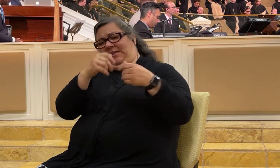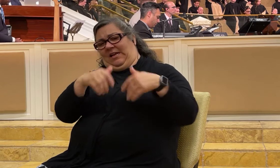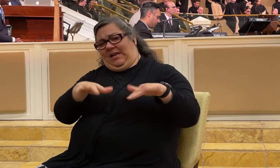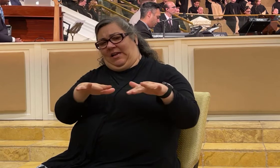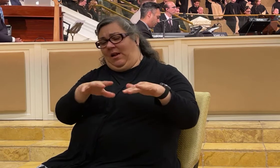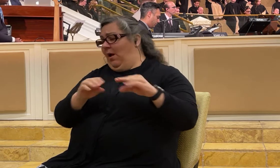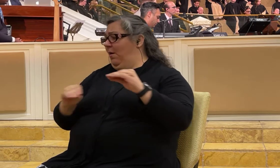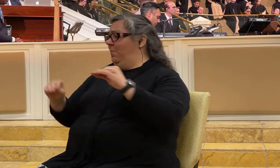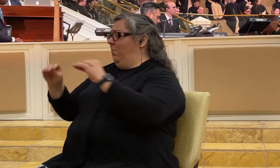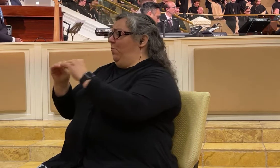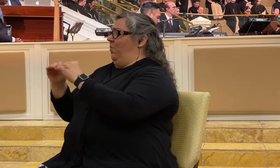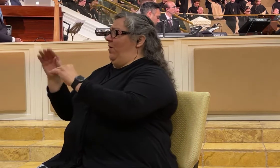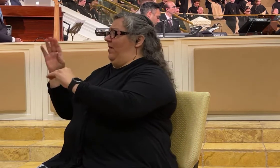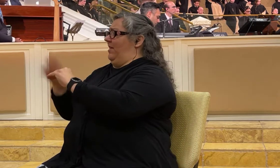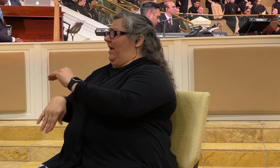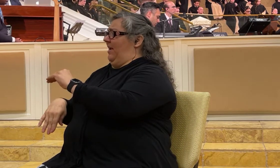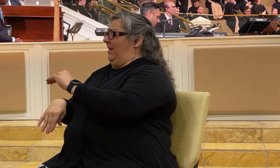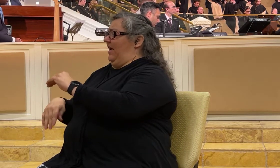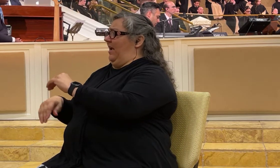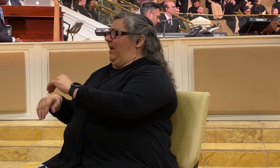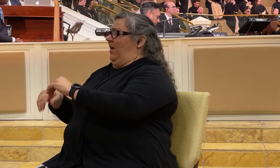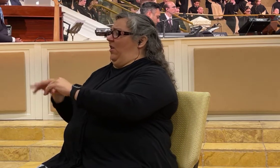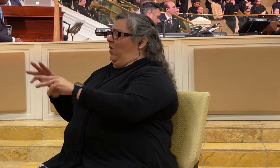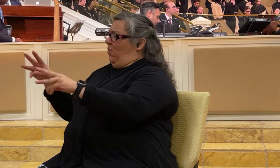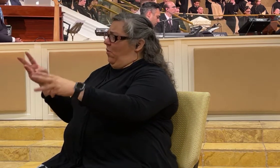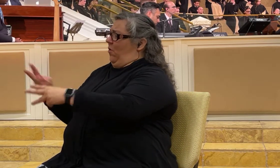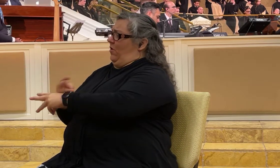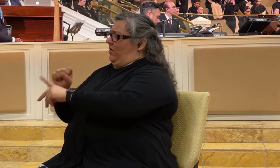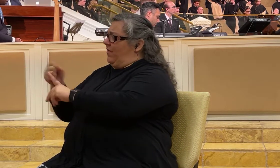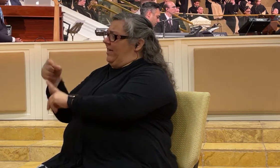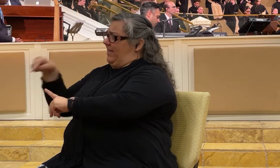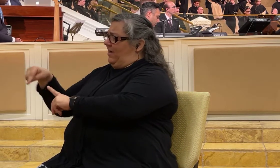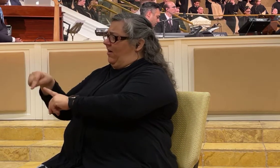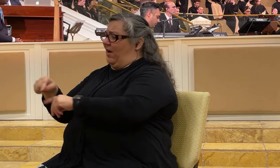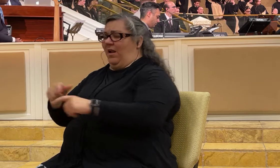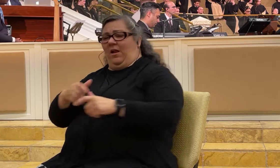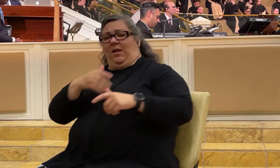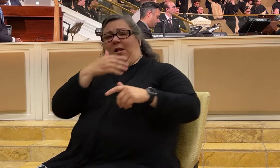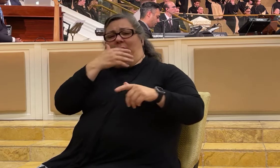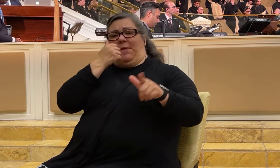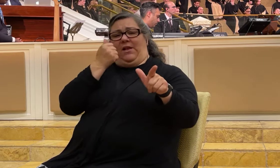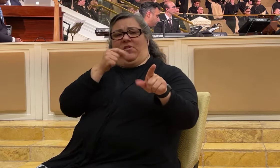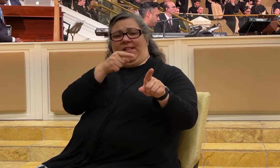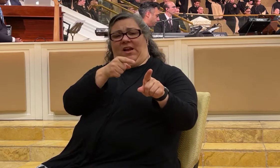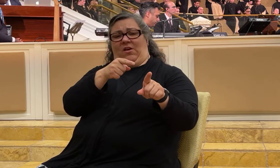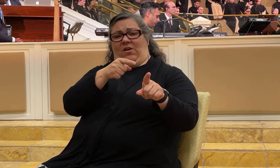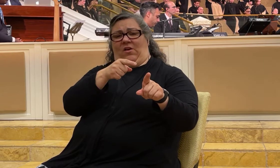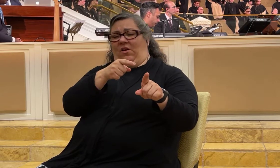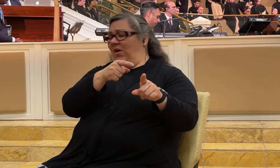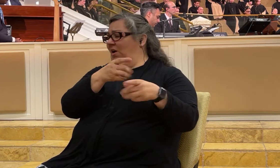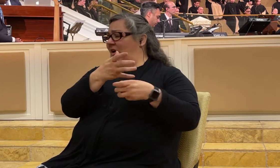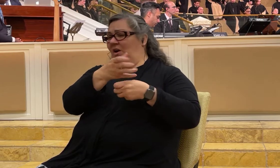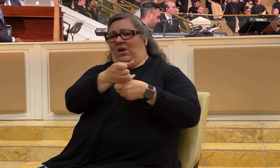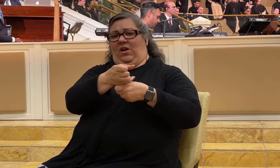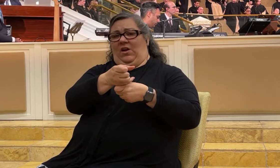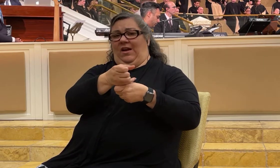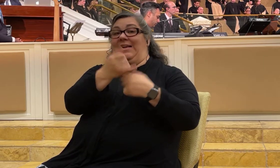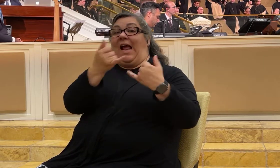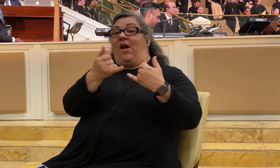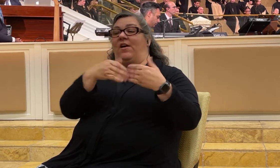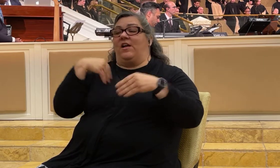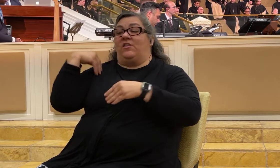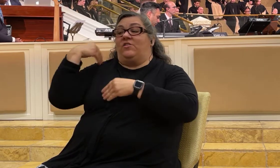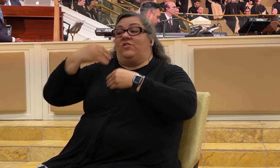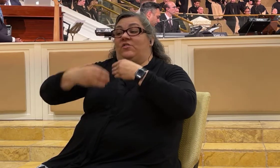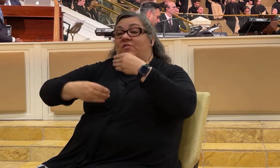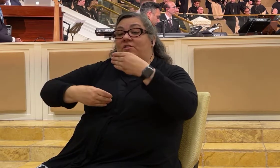than Canaan's worst ends up with his kids in Egypt's slavery. It took